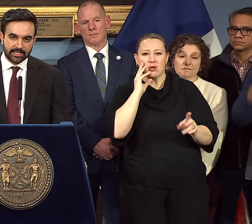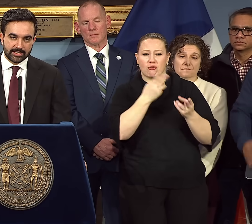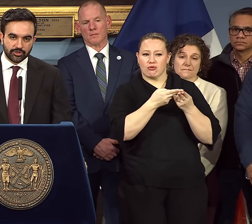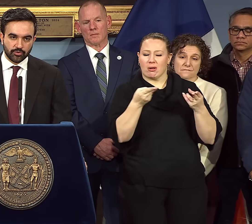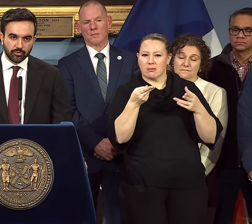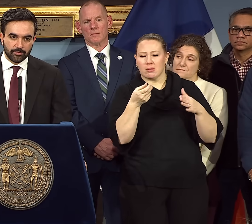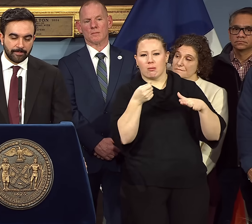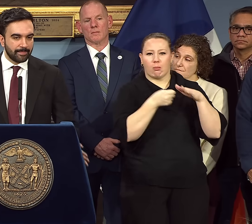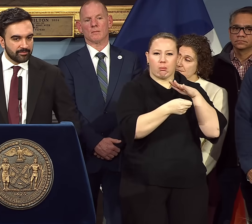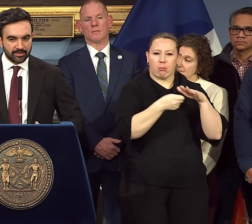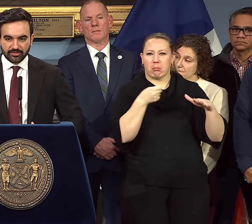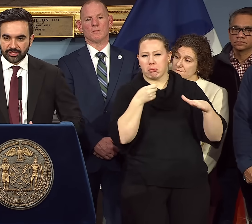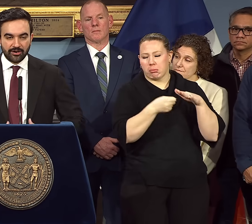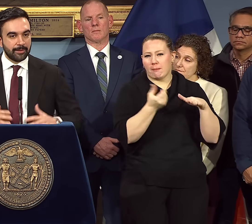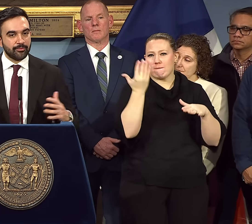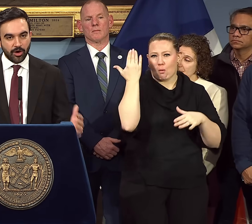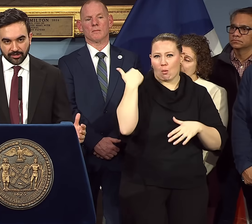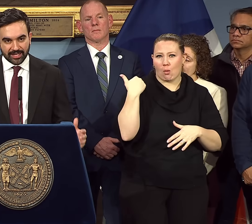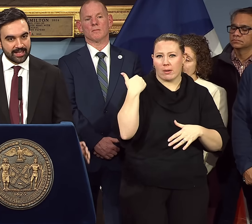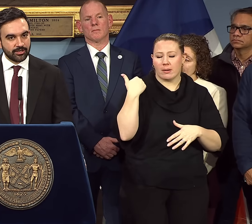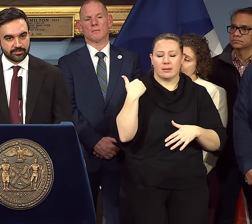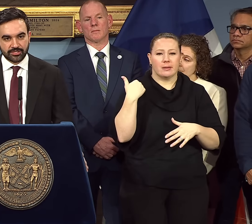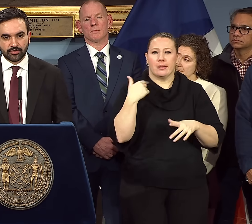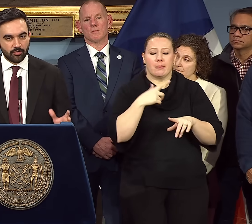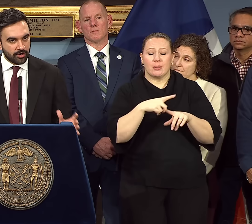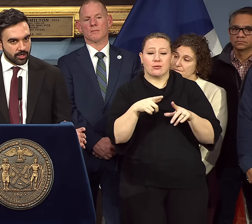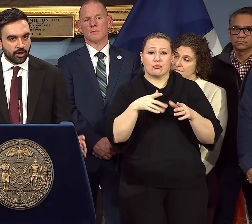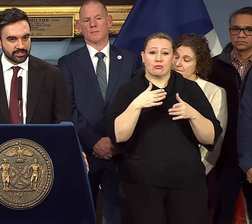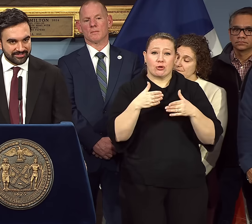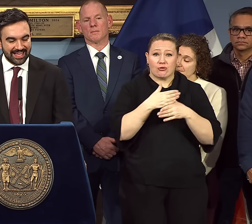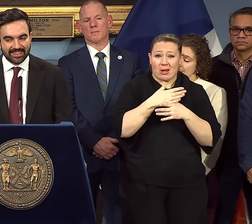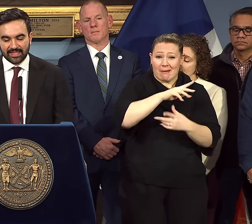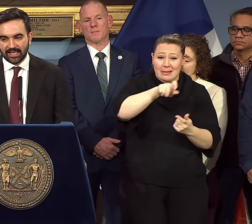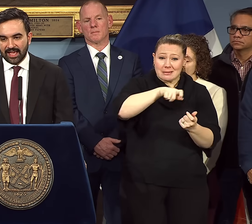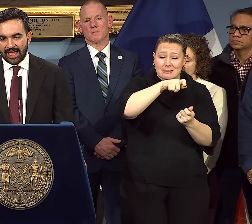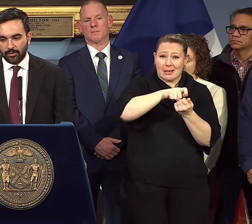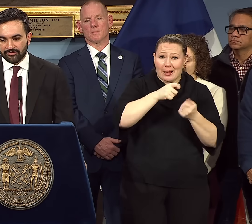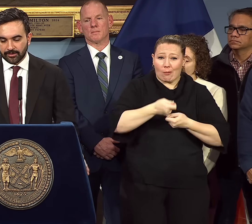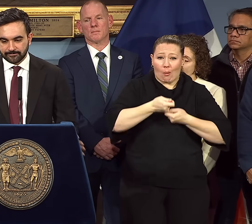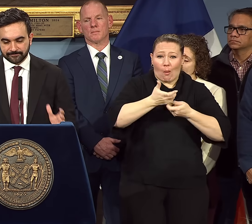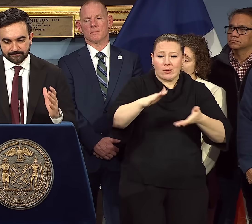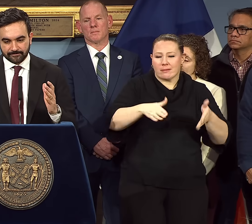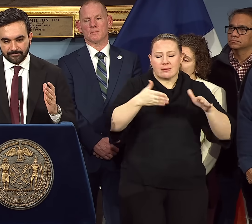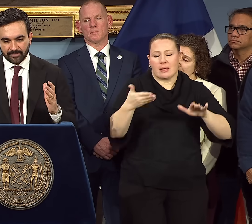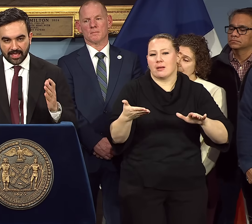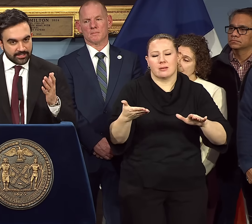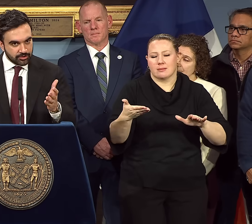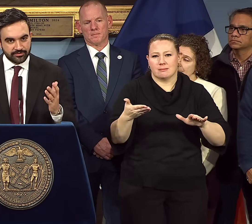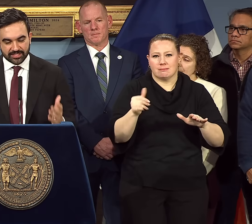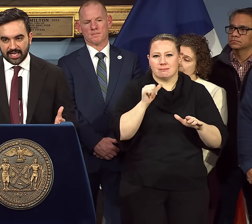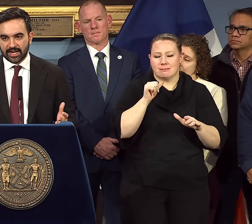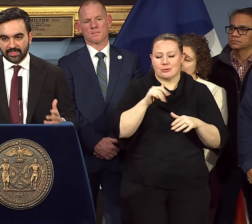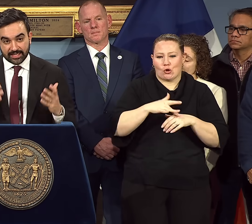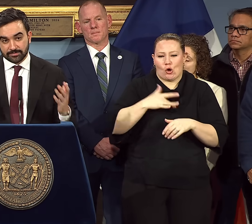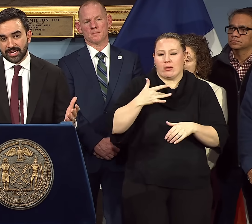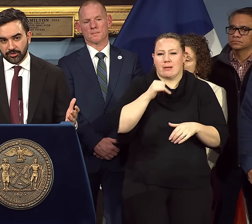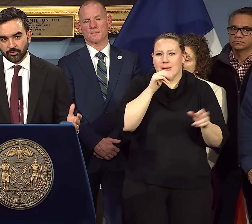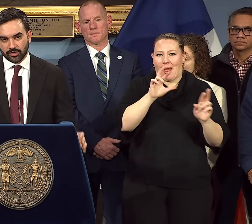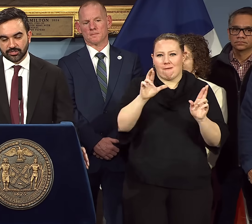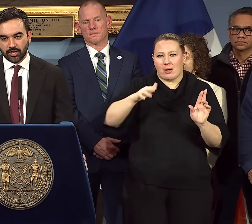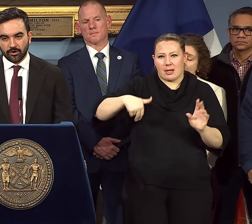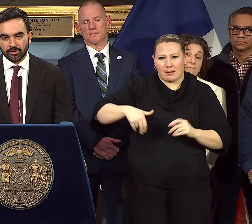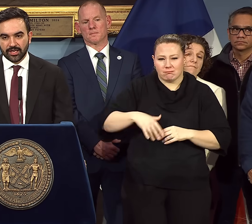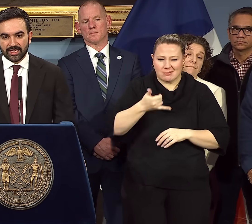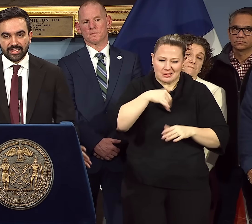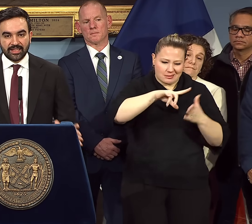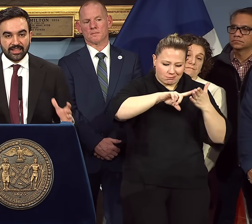early to share a broader diagnosis or a cause of death. However, as you've said, and I think as many New